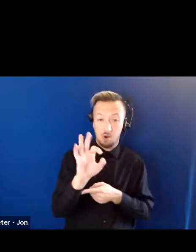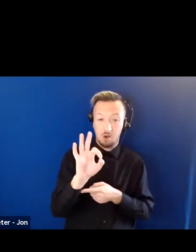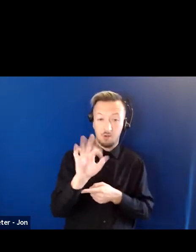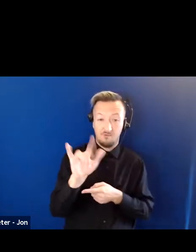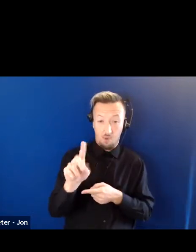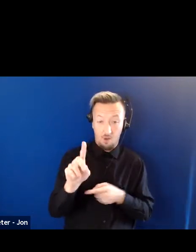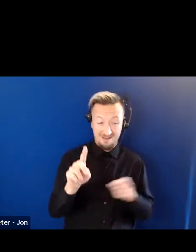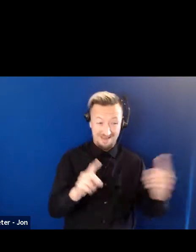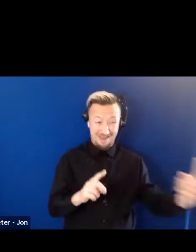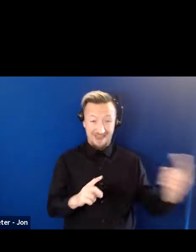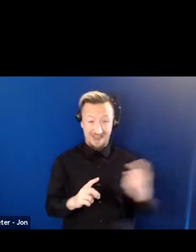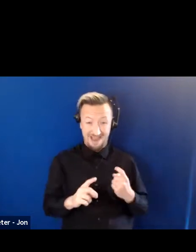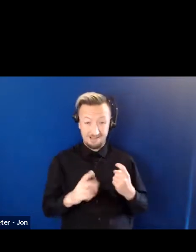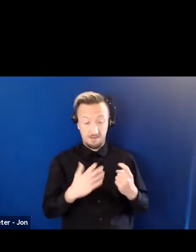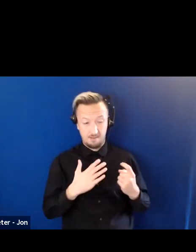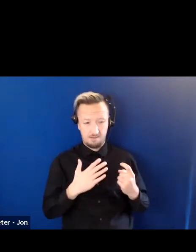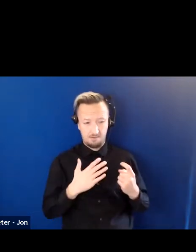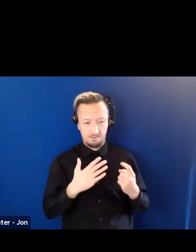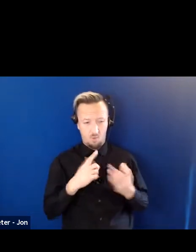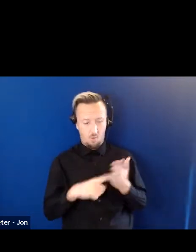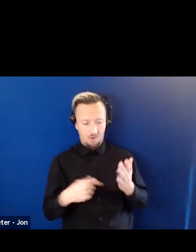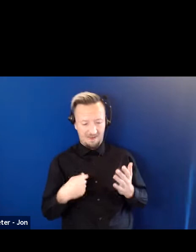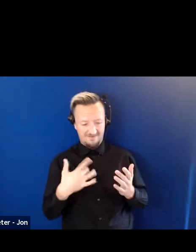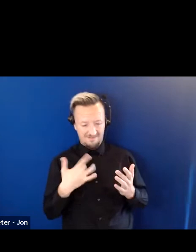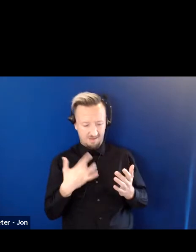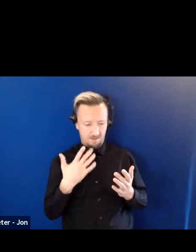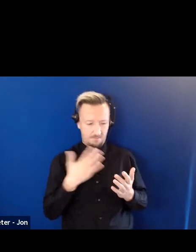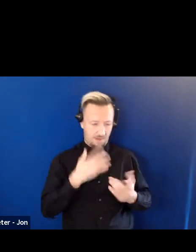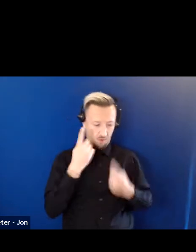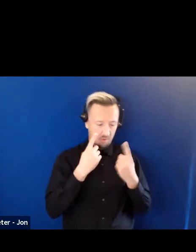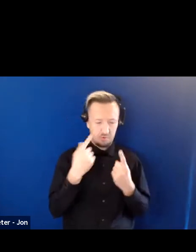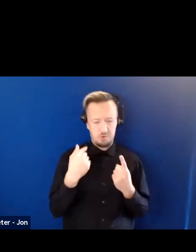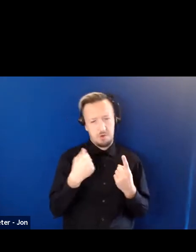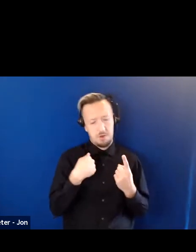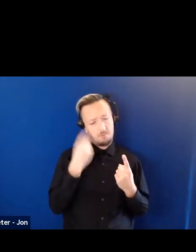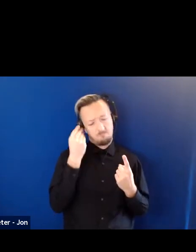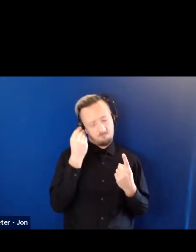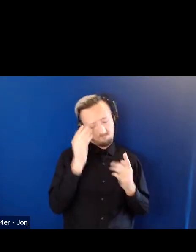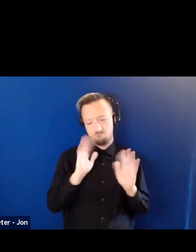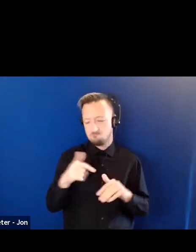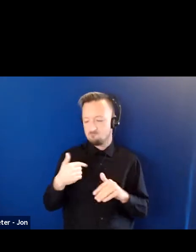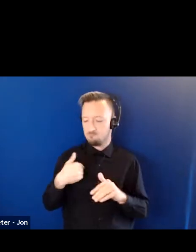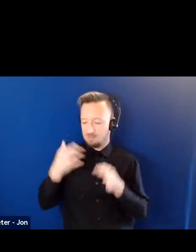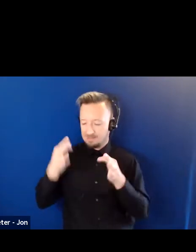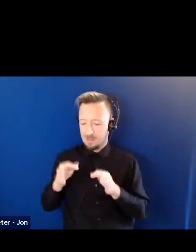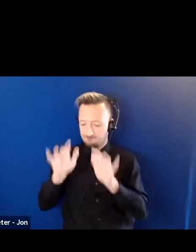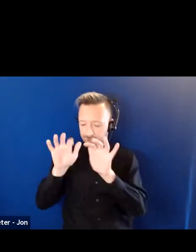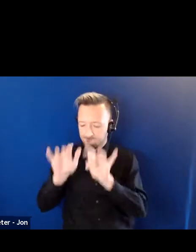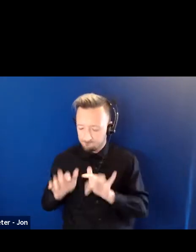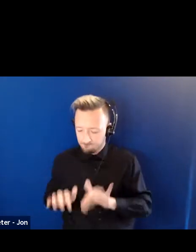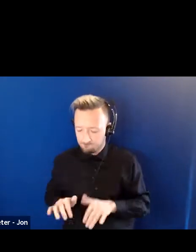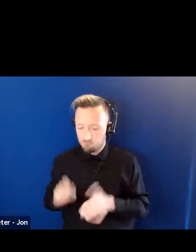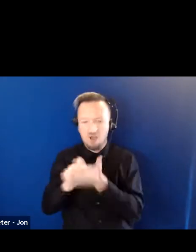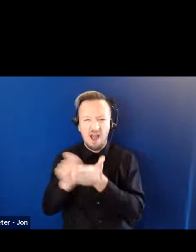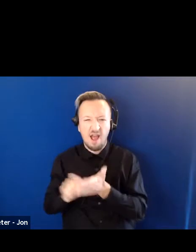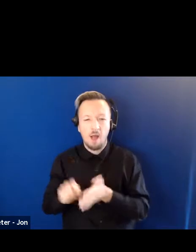I decided to sit down and write a little op-ed and put it on our website. It gained